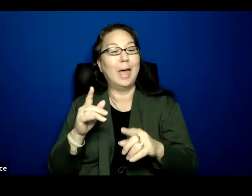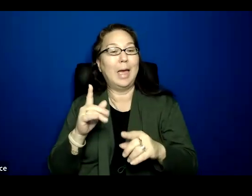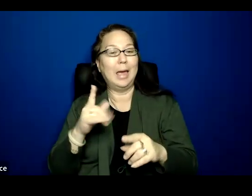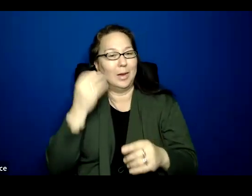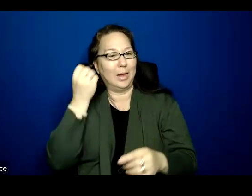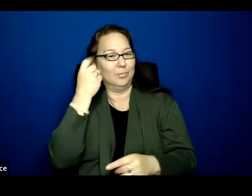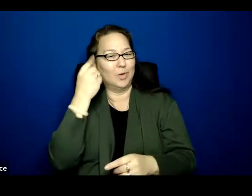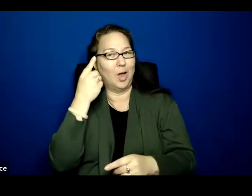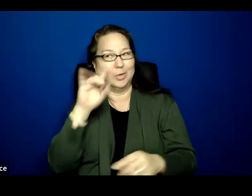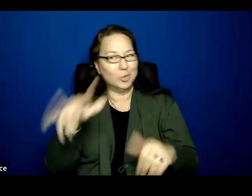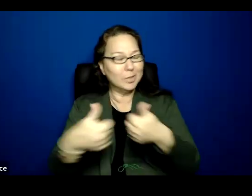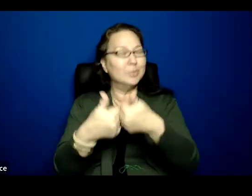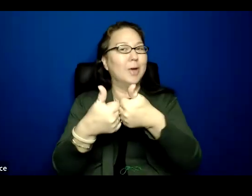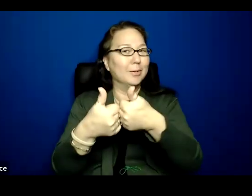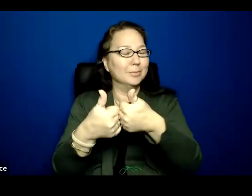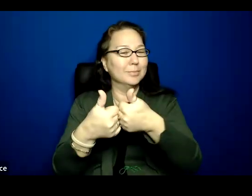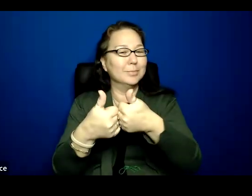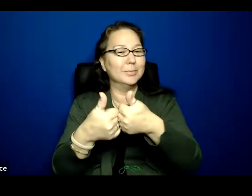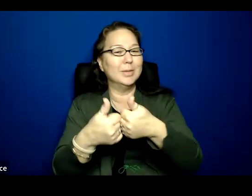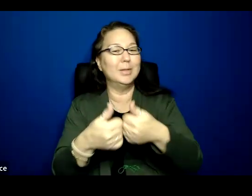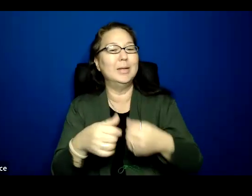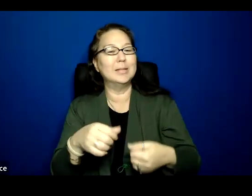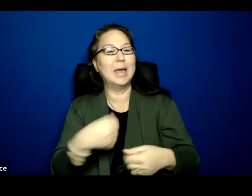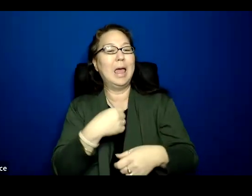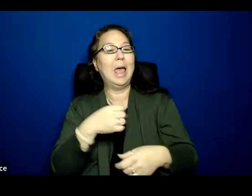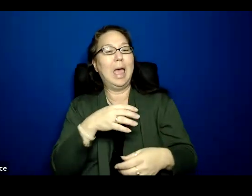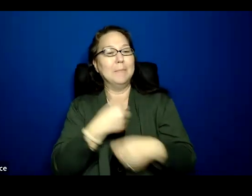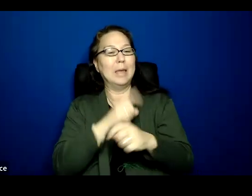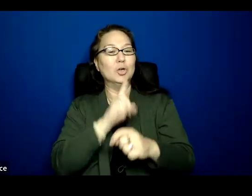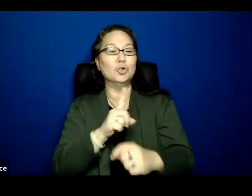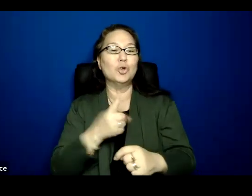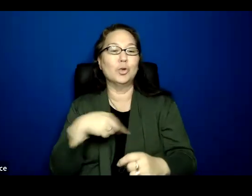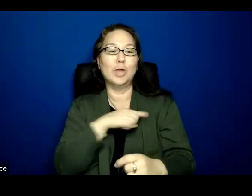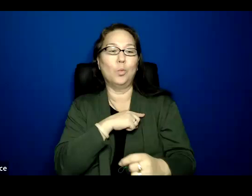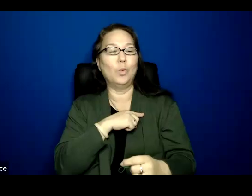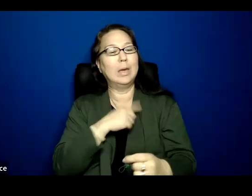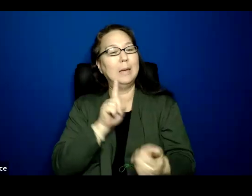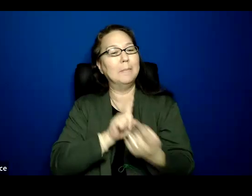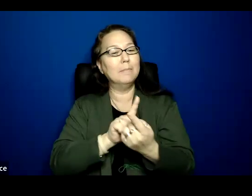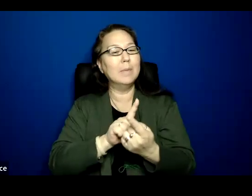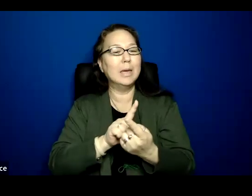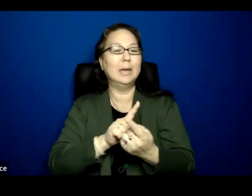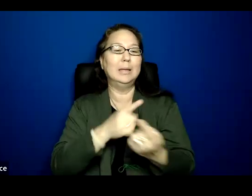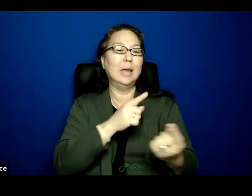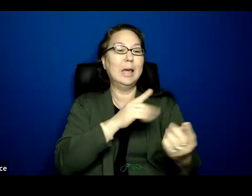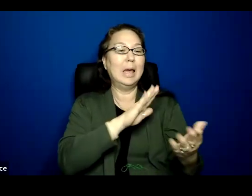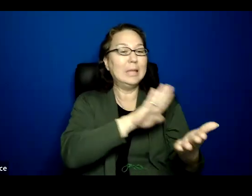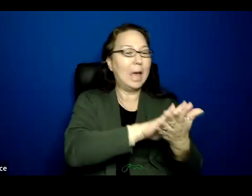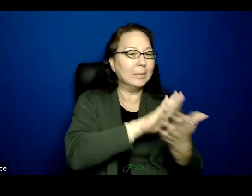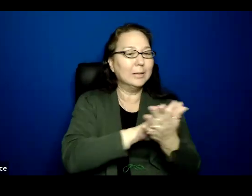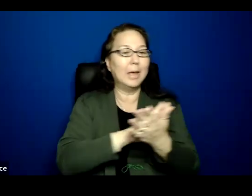of our students, and tonight's presentation will affirm the district's unwavering commitment to their